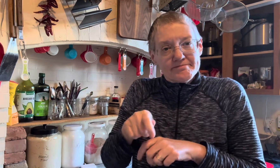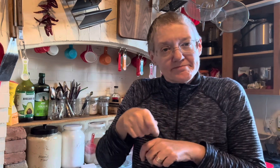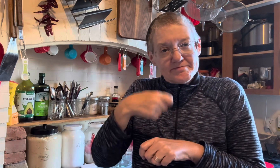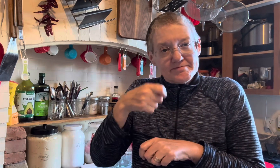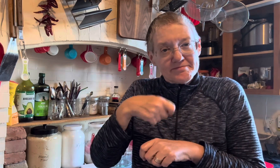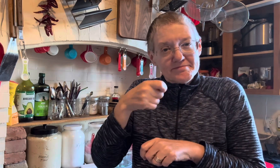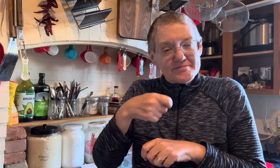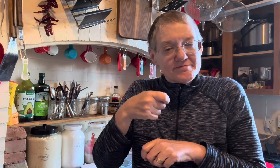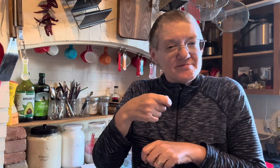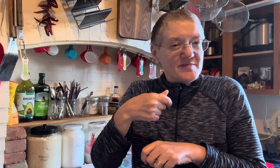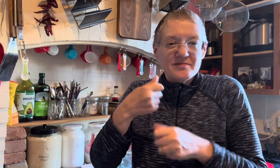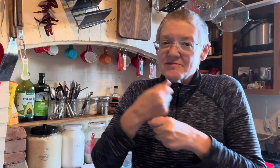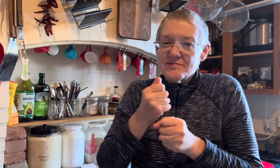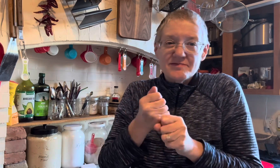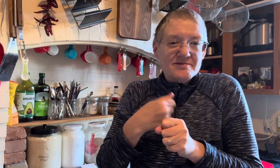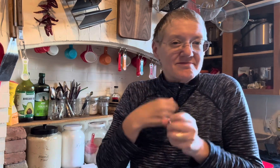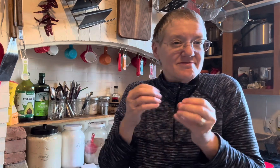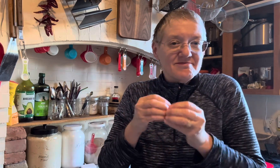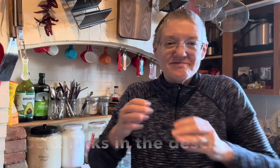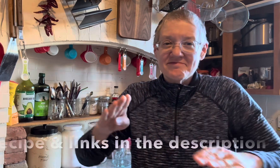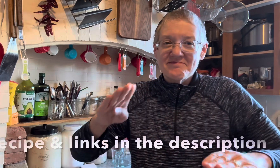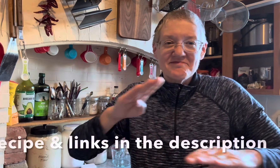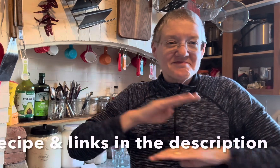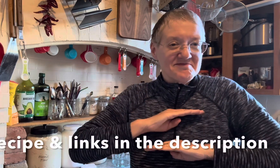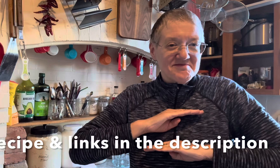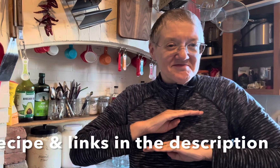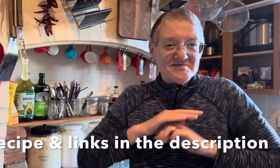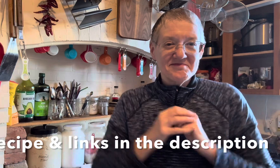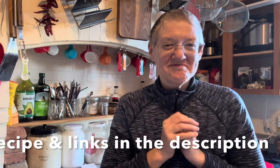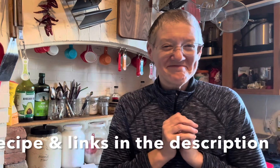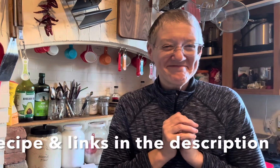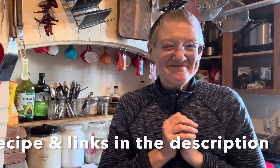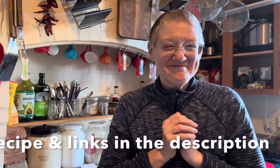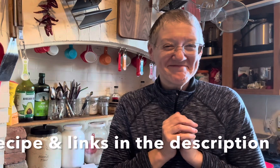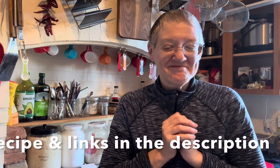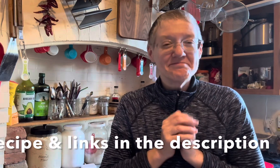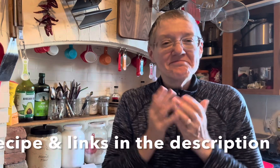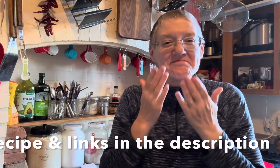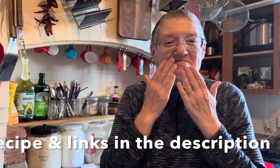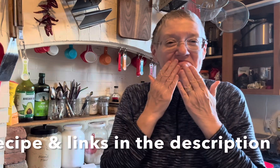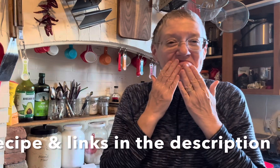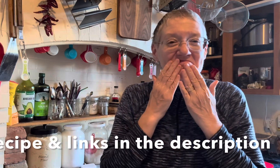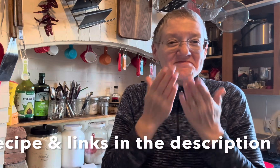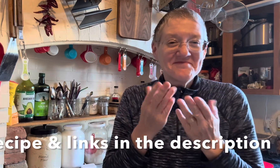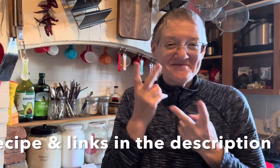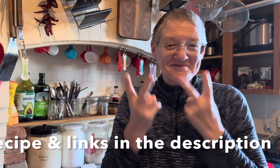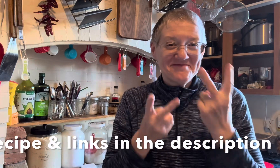before I actually sit down and start eating it. I find that it really makes me more satisfied. Thank you